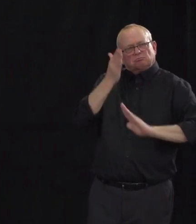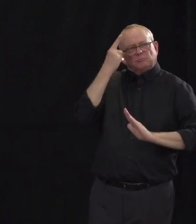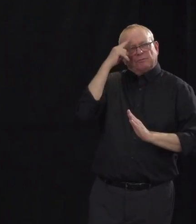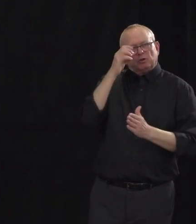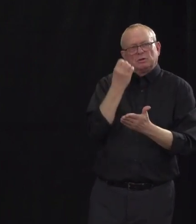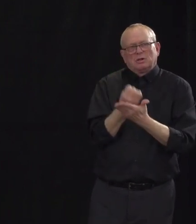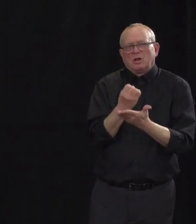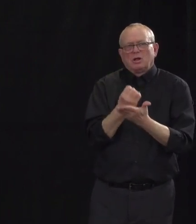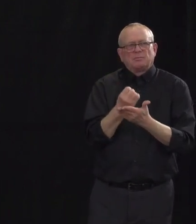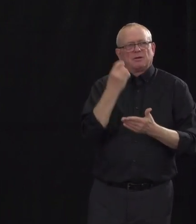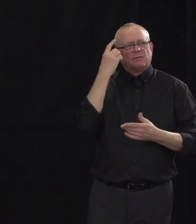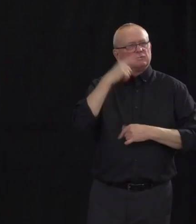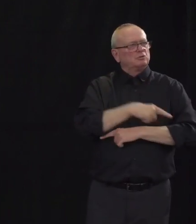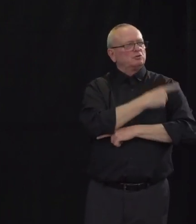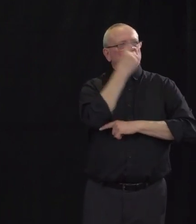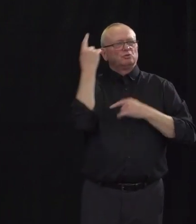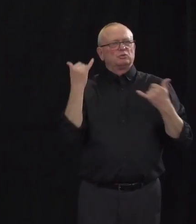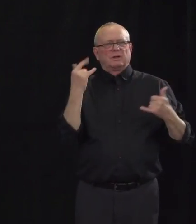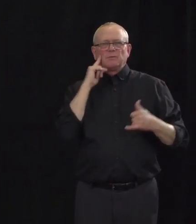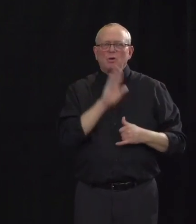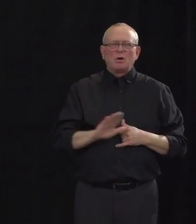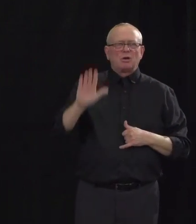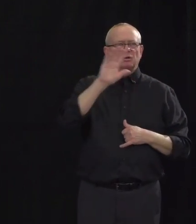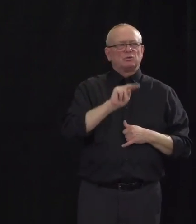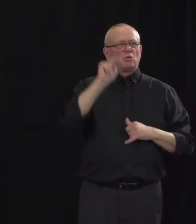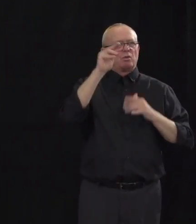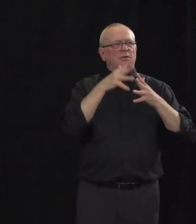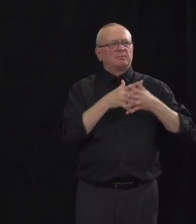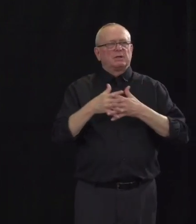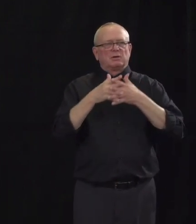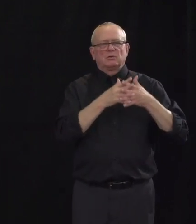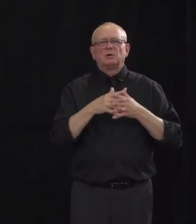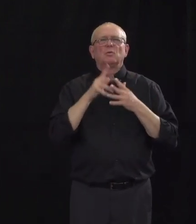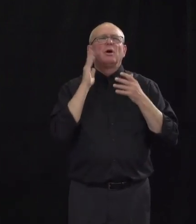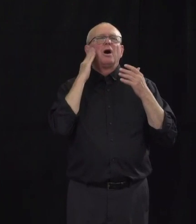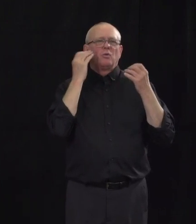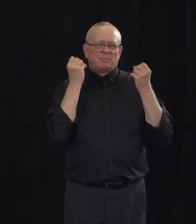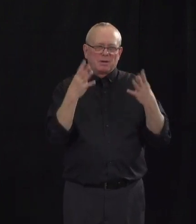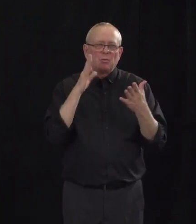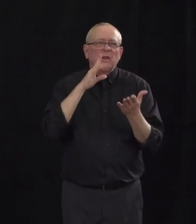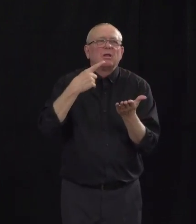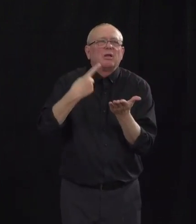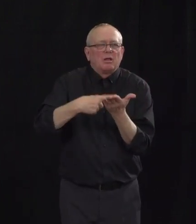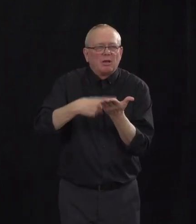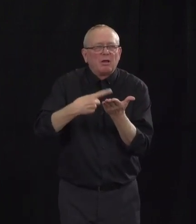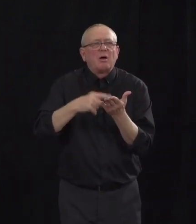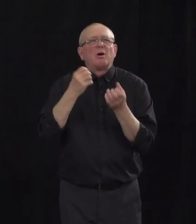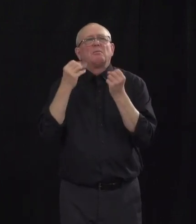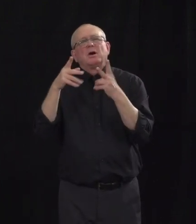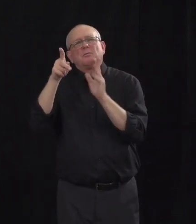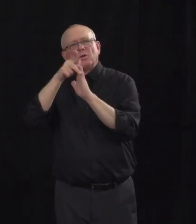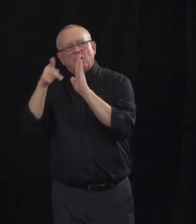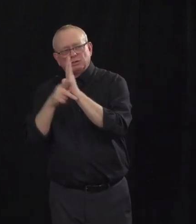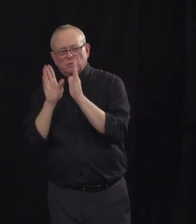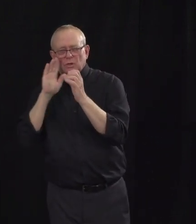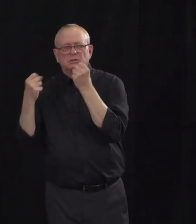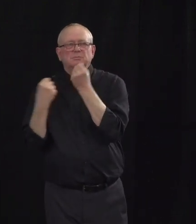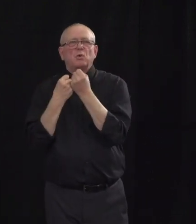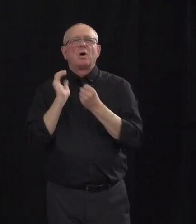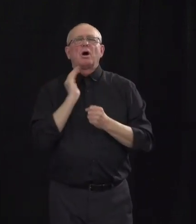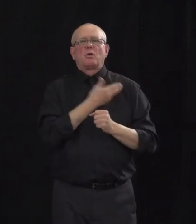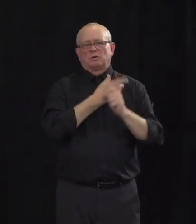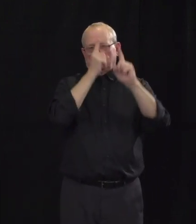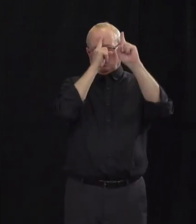policy responses, but we're opening up that conversation right now. Come back to the floor. Go ahead. This is a question for the